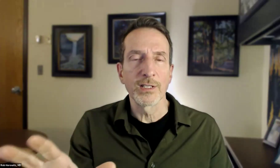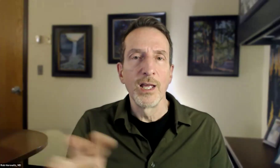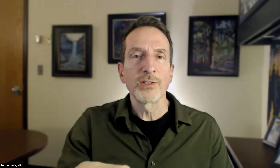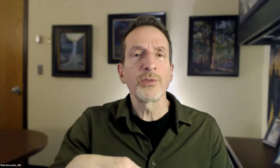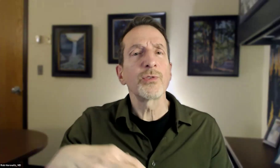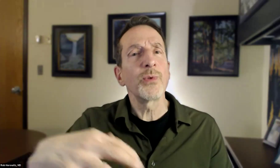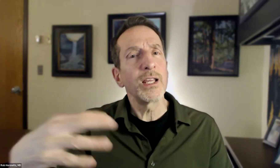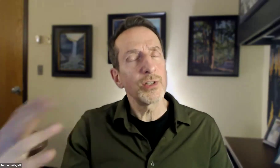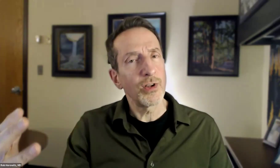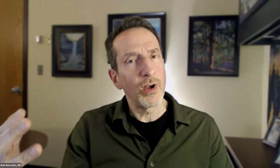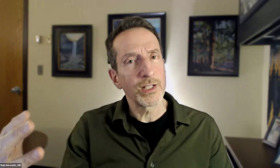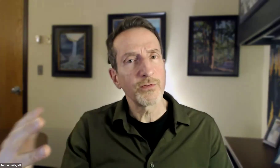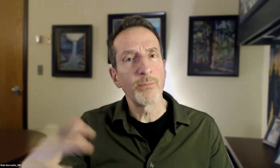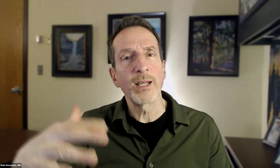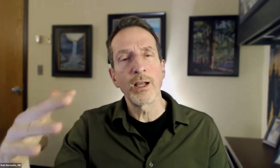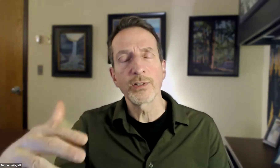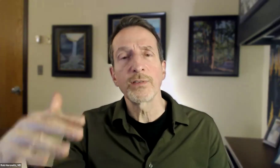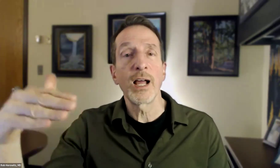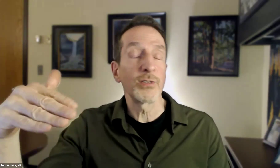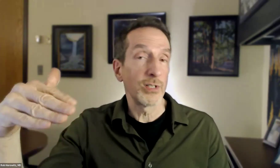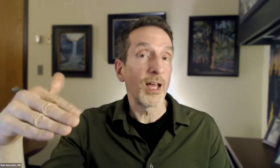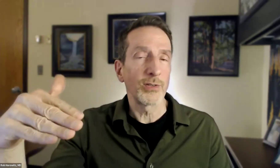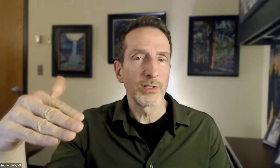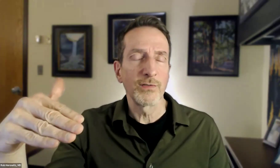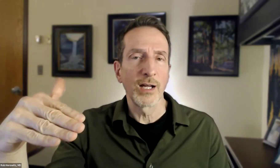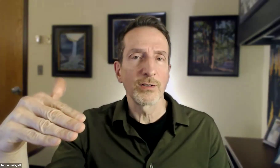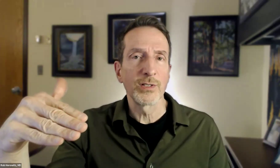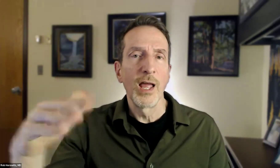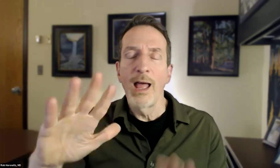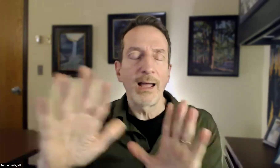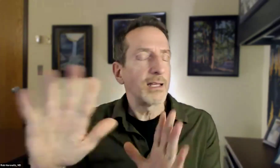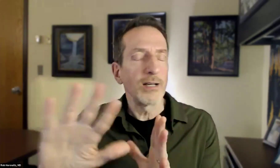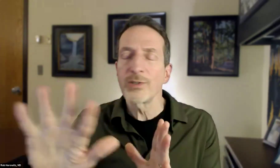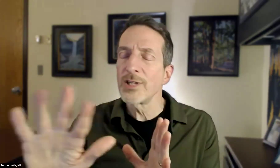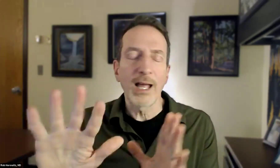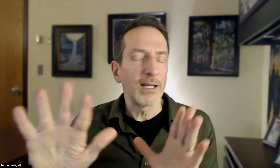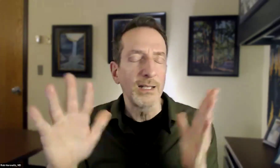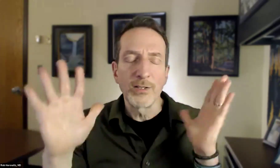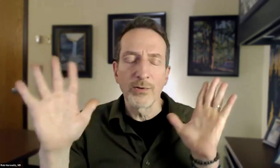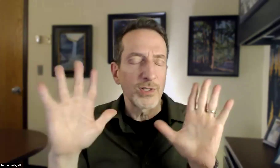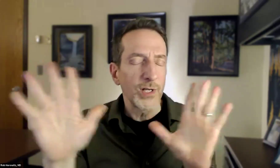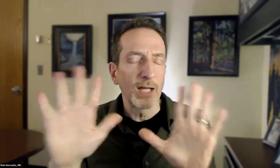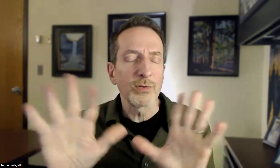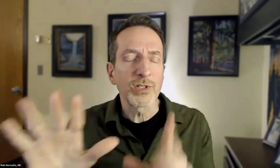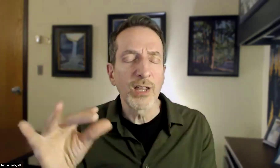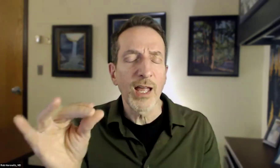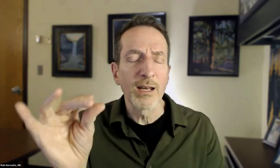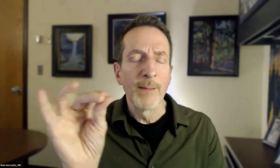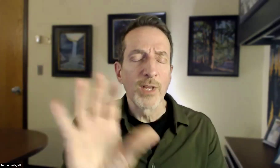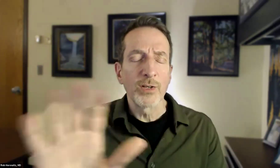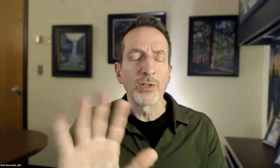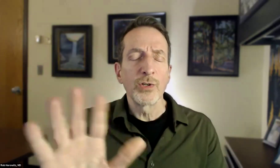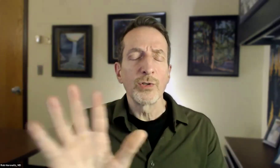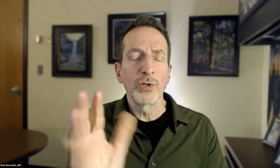for the visits. So there's a range in costs from many hundreds of dollars to thousands of dollars. And I don't say